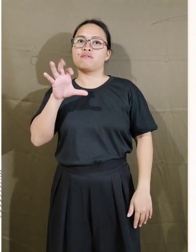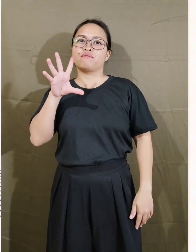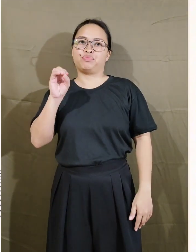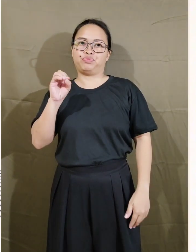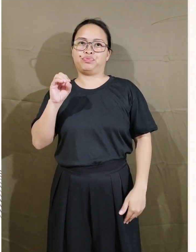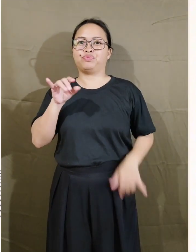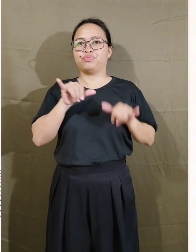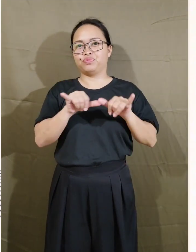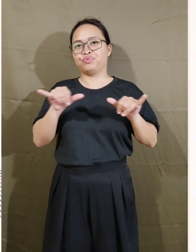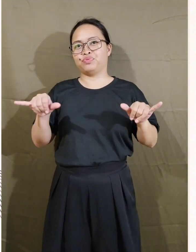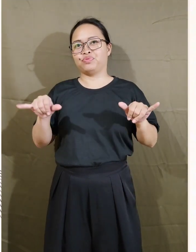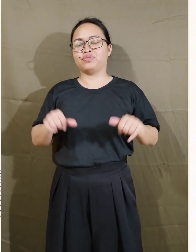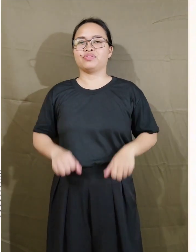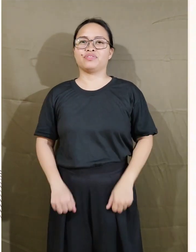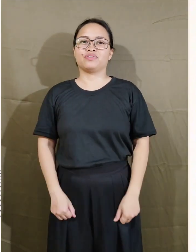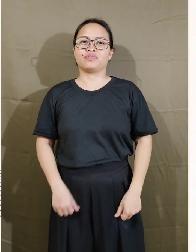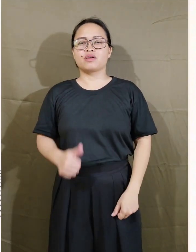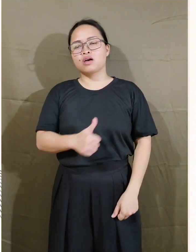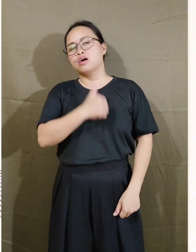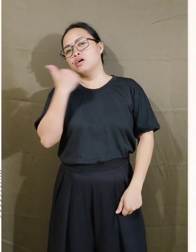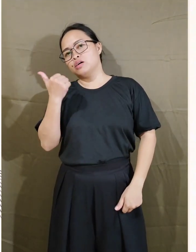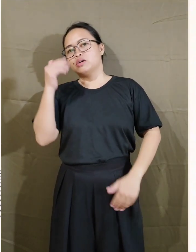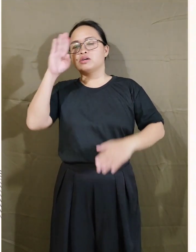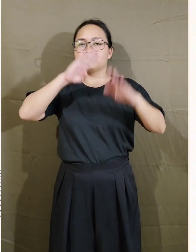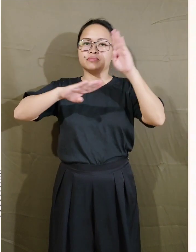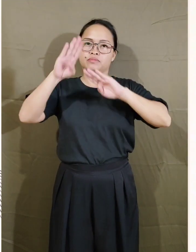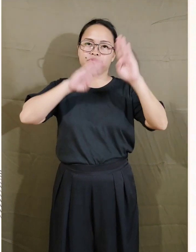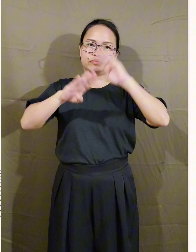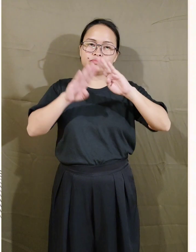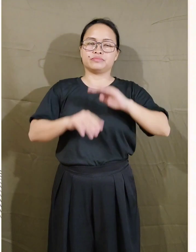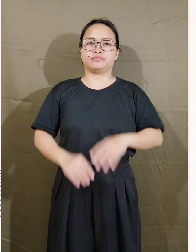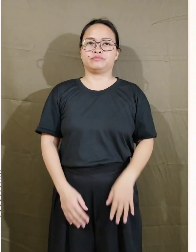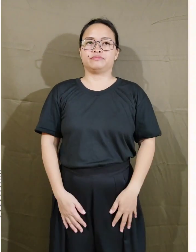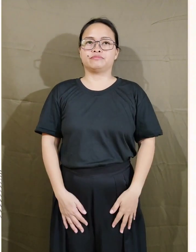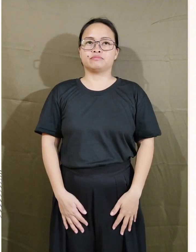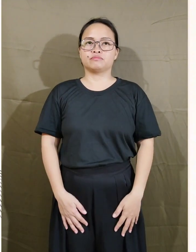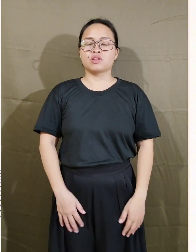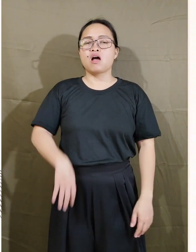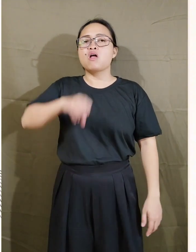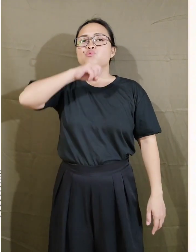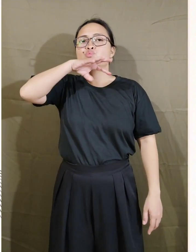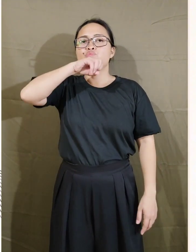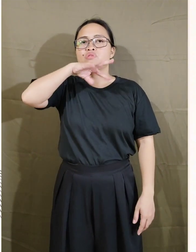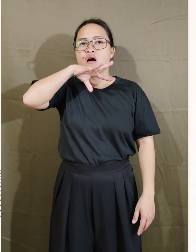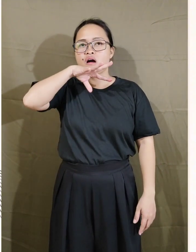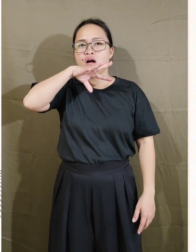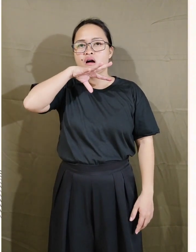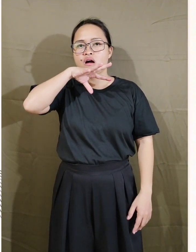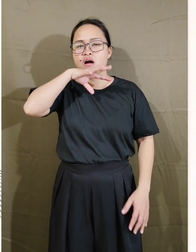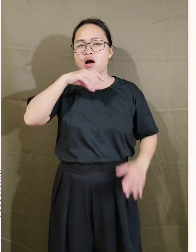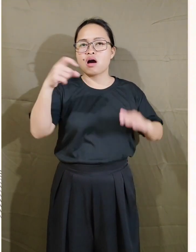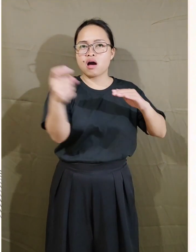meters. Another problem. Grandma harvested